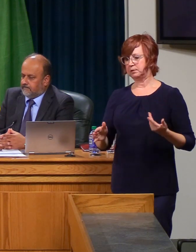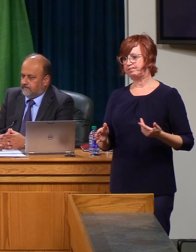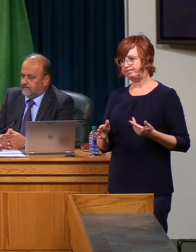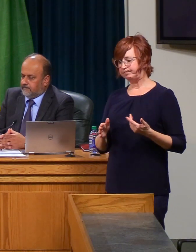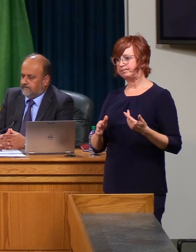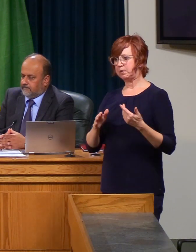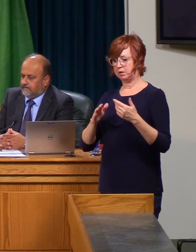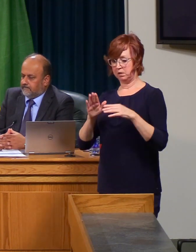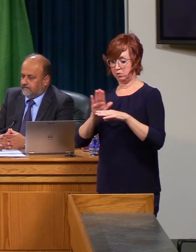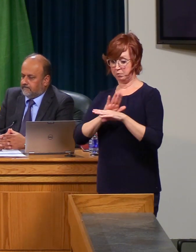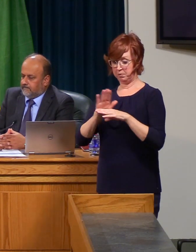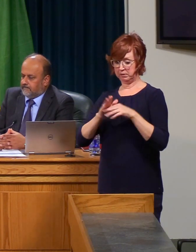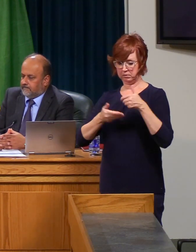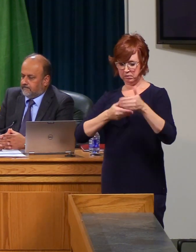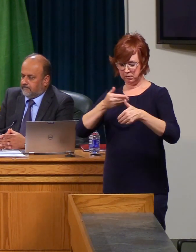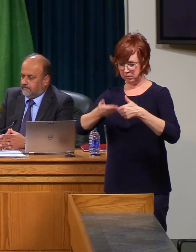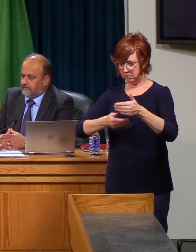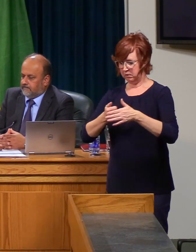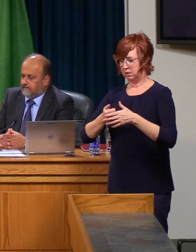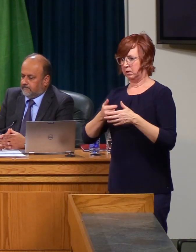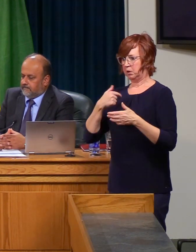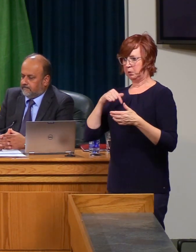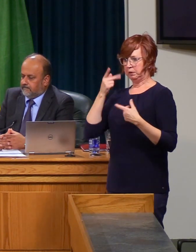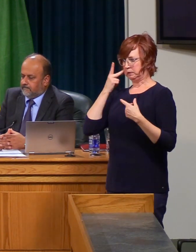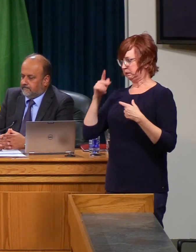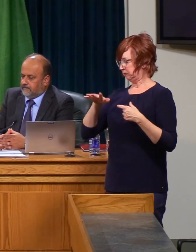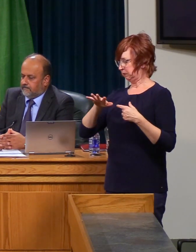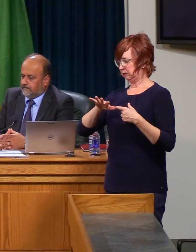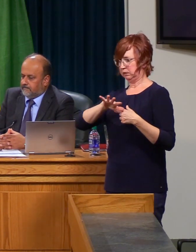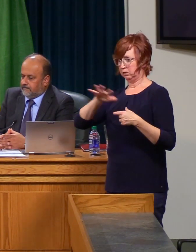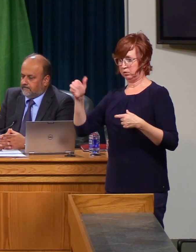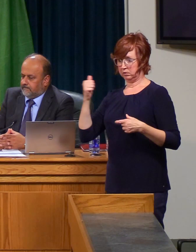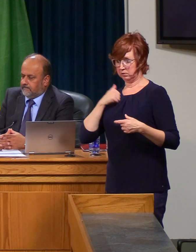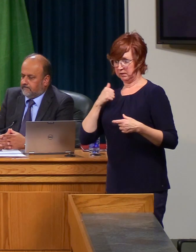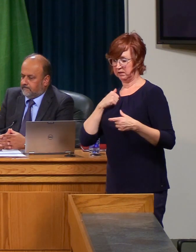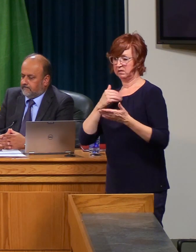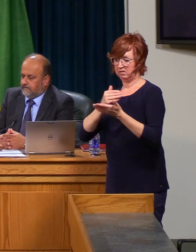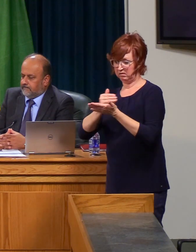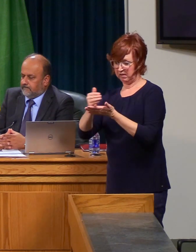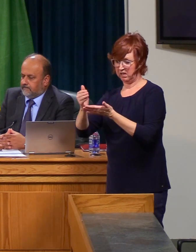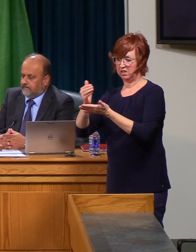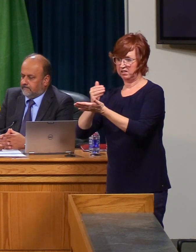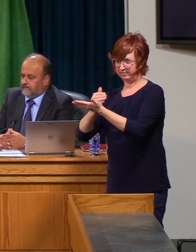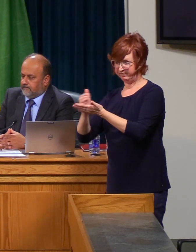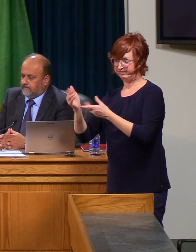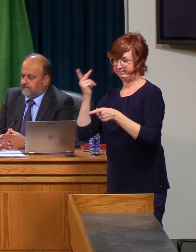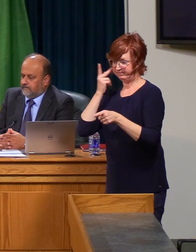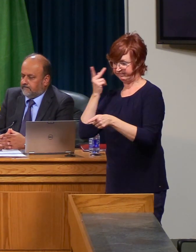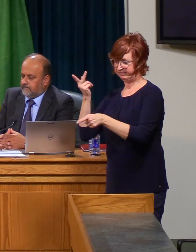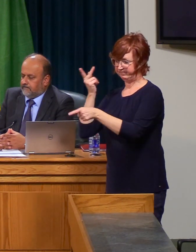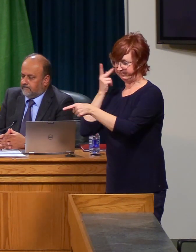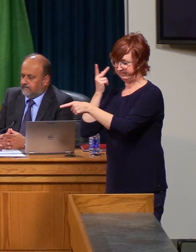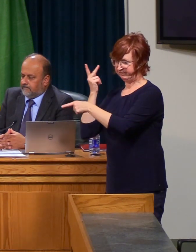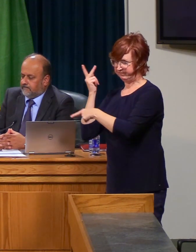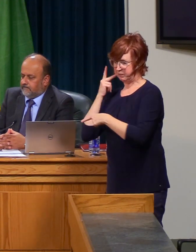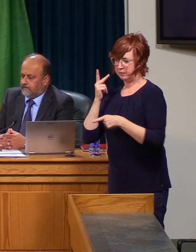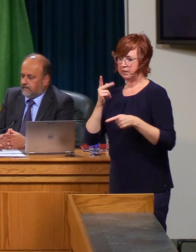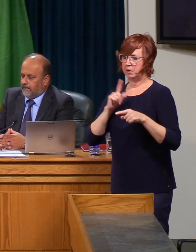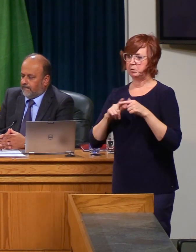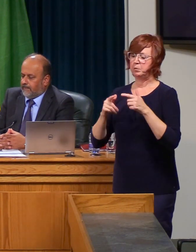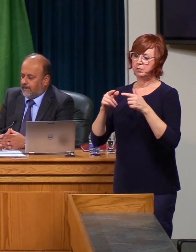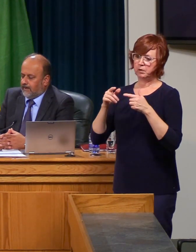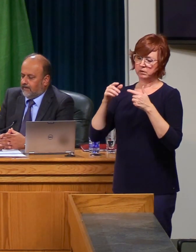like the rest of Canada in this slowdown, some layoffs, but we are seeing federal and provincial supports that are accessible by those employees, and you're